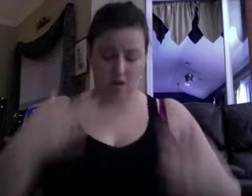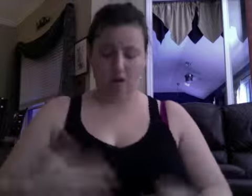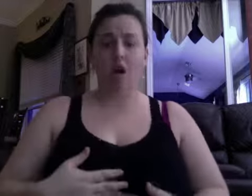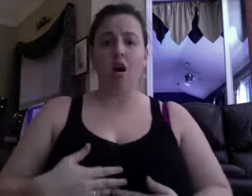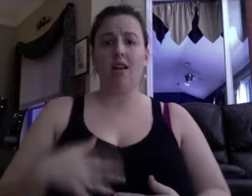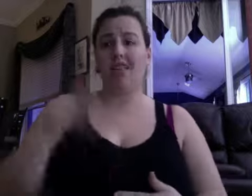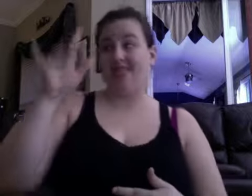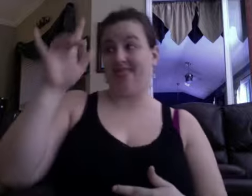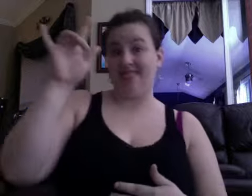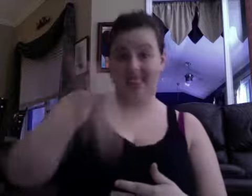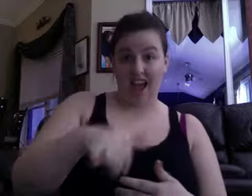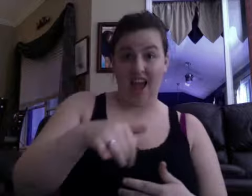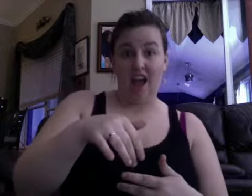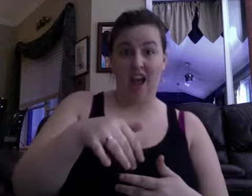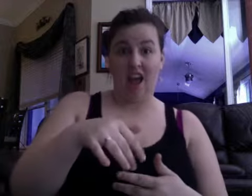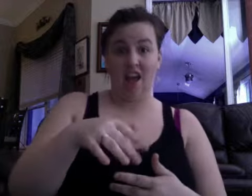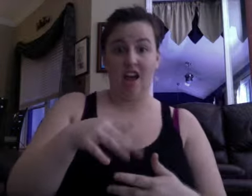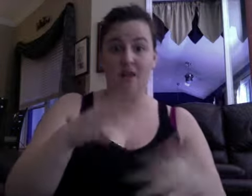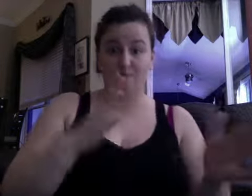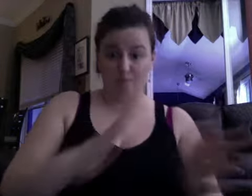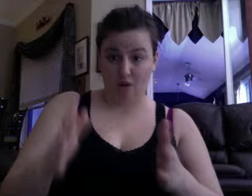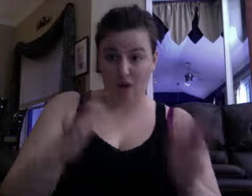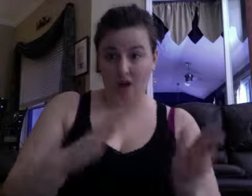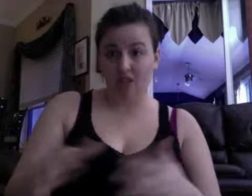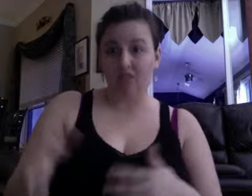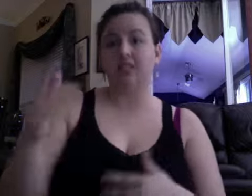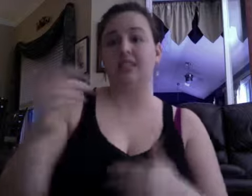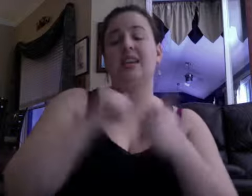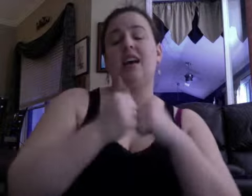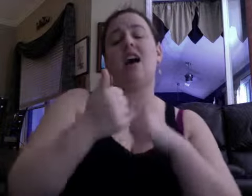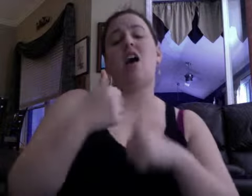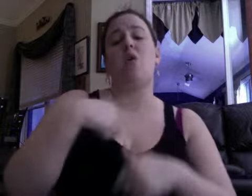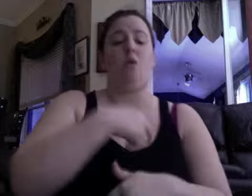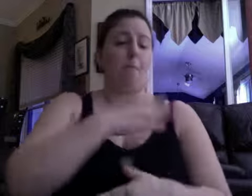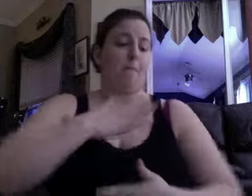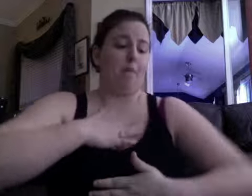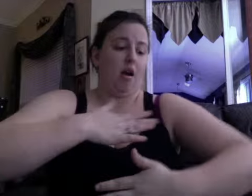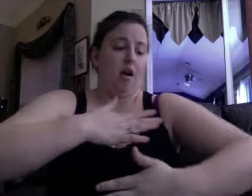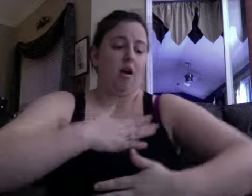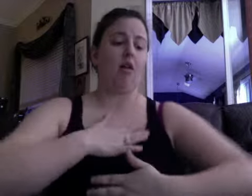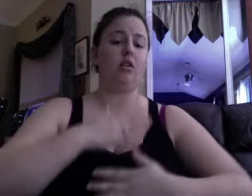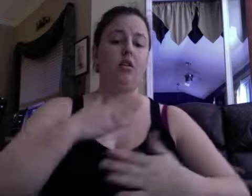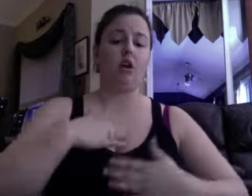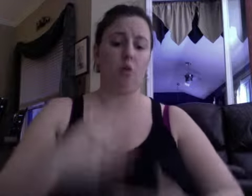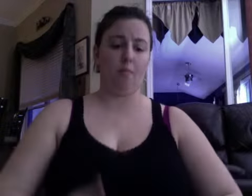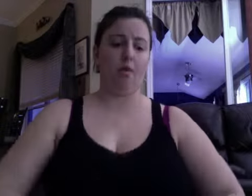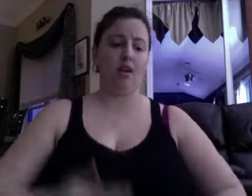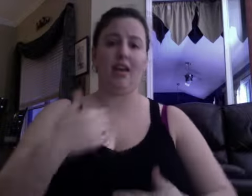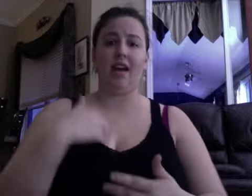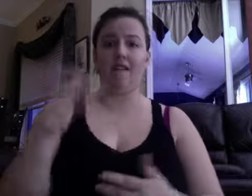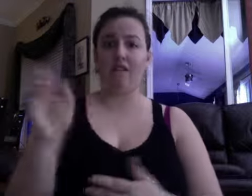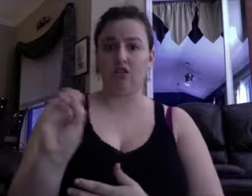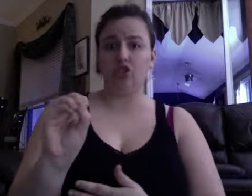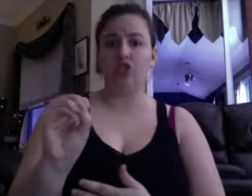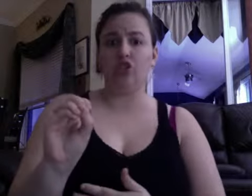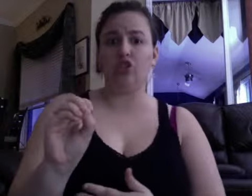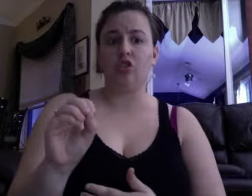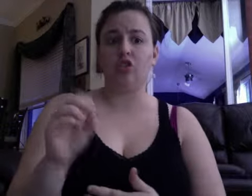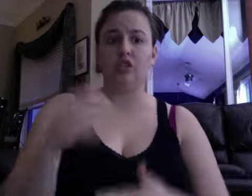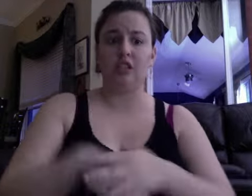breathe. Now, our heart does the pumping, and our heart is a very